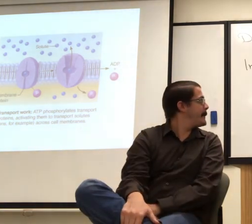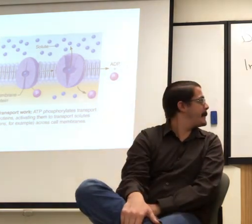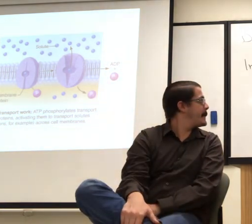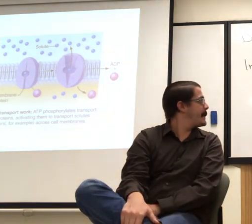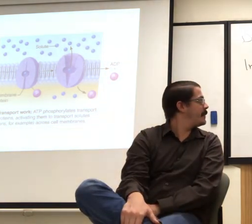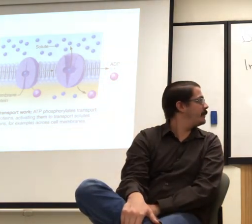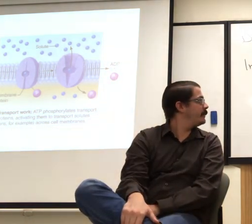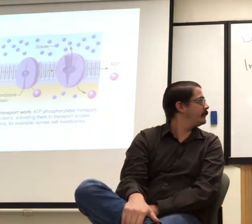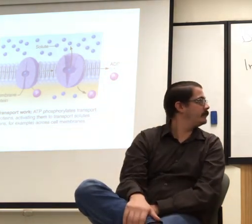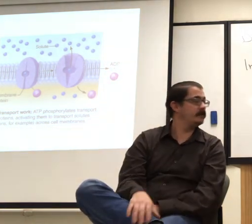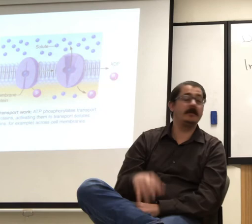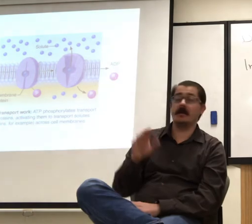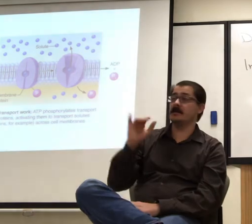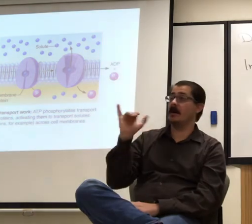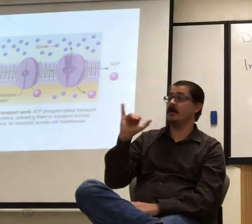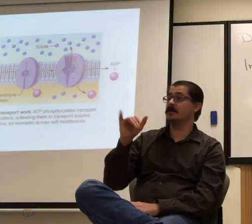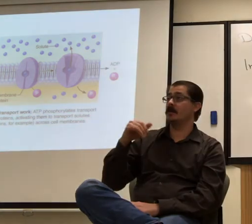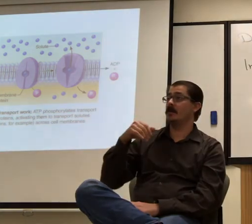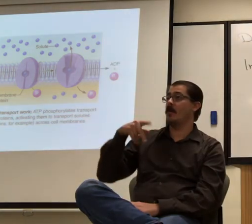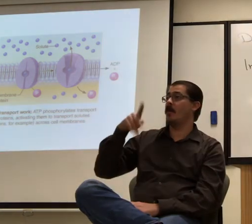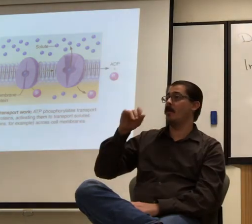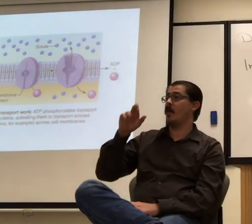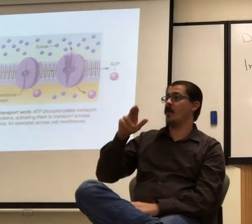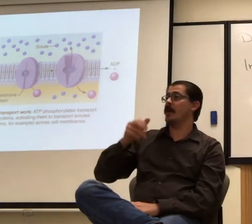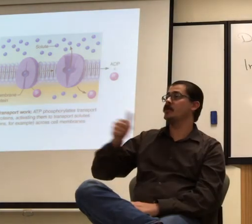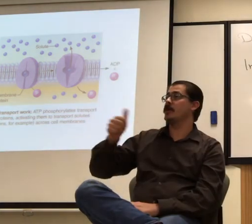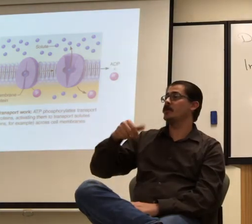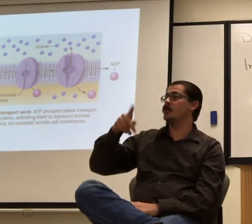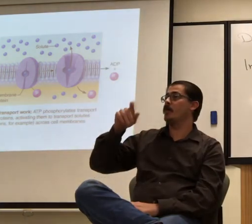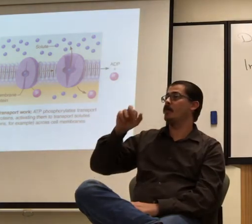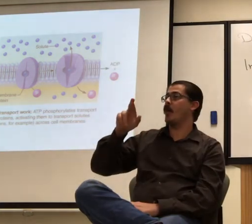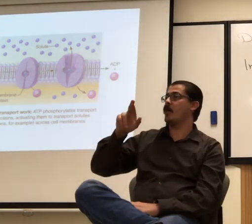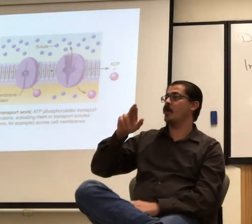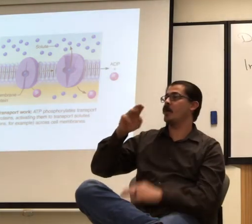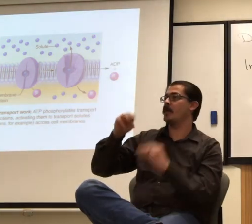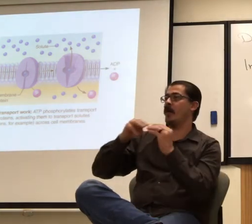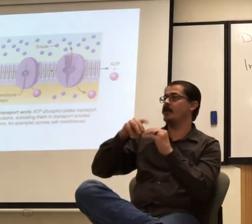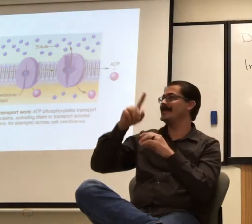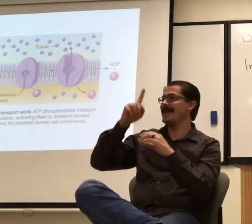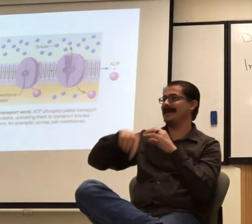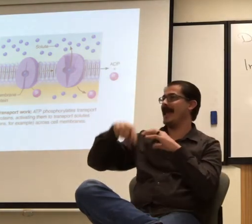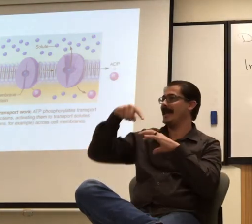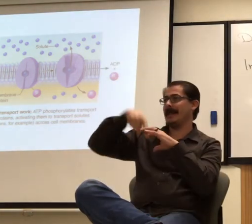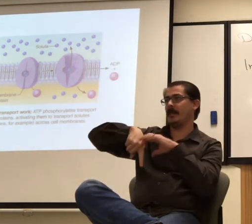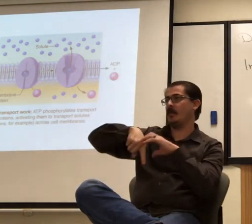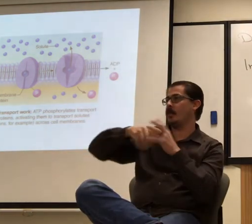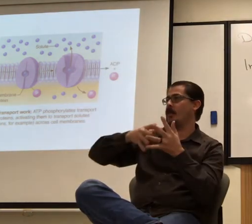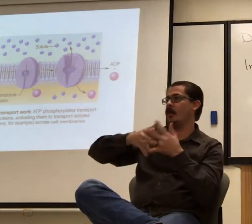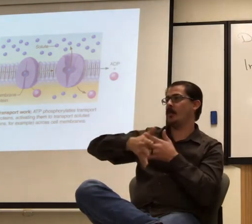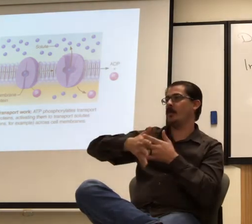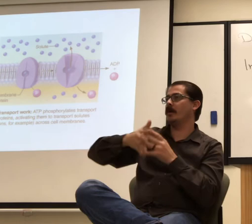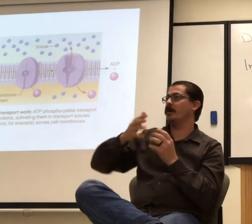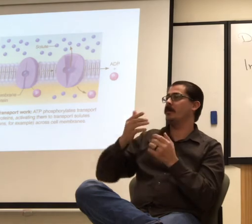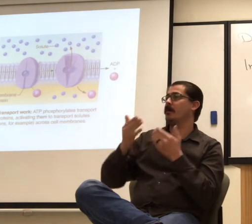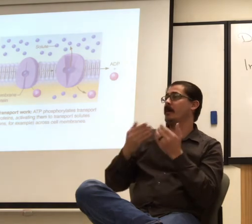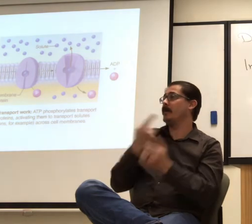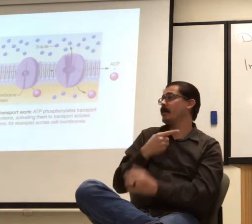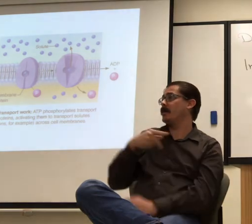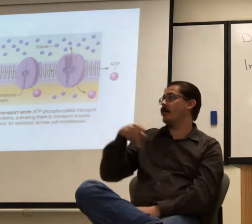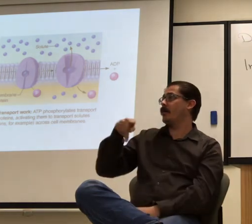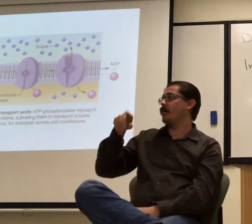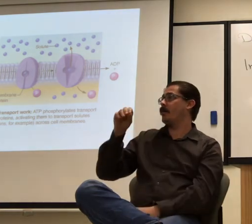It's also polar, transports polar molecules that can't get through. So maybe this is a polar